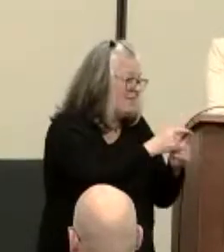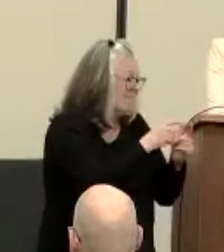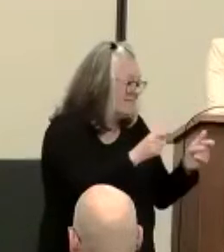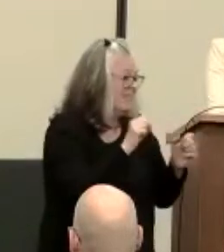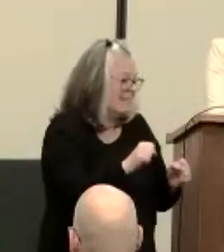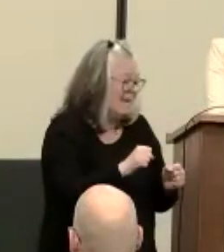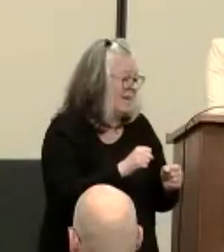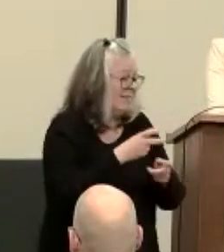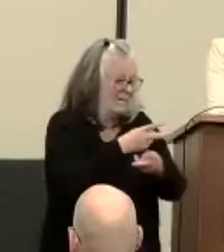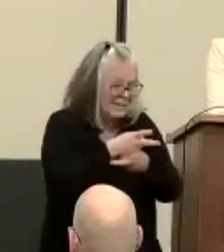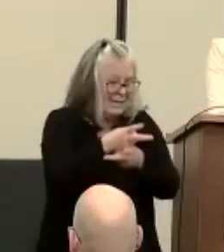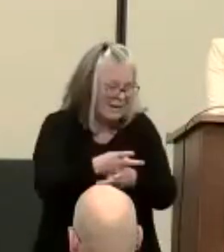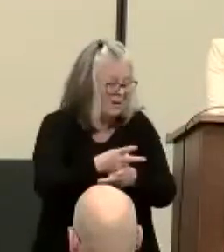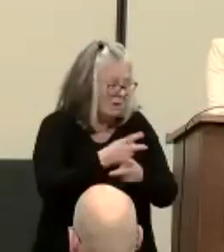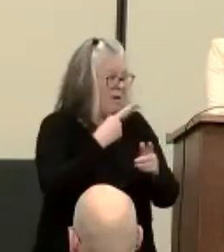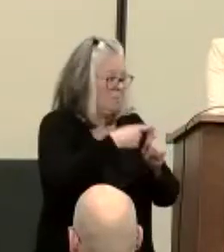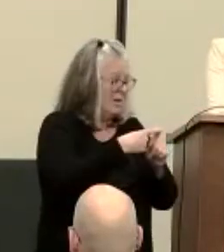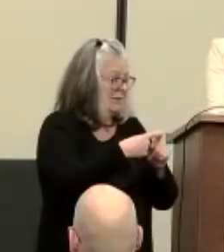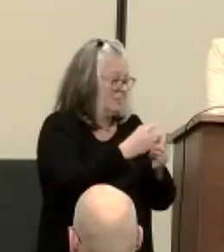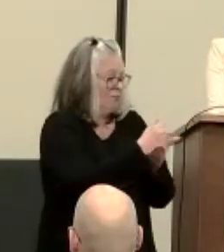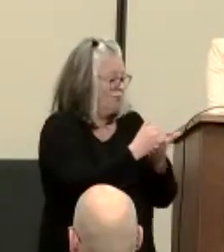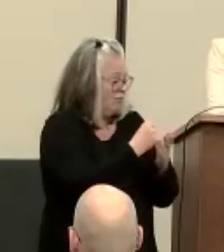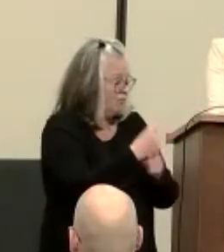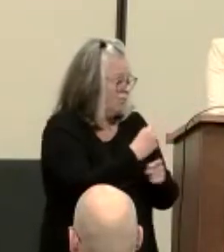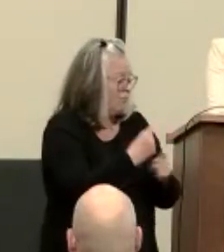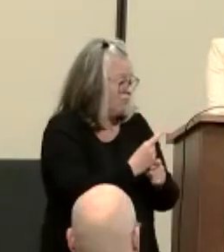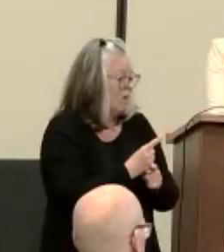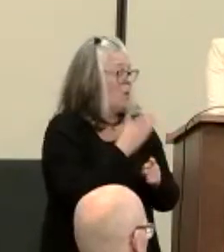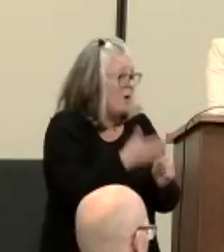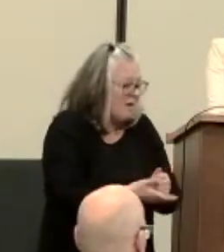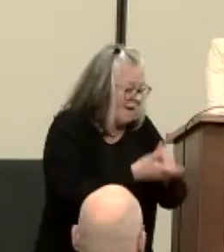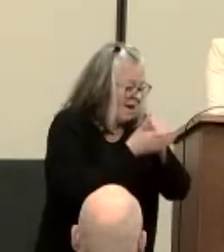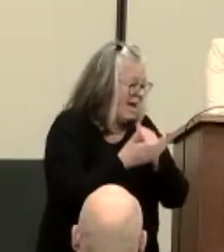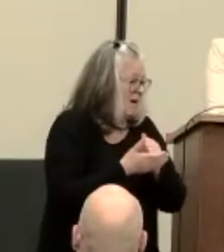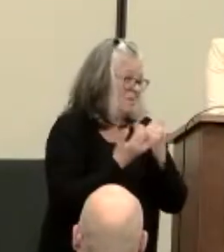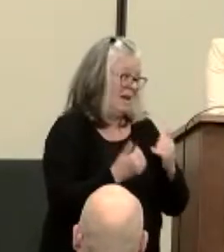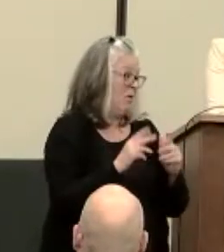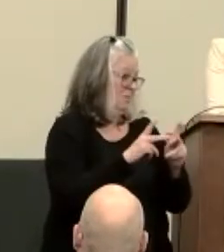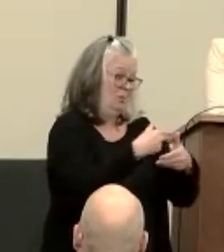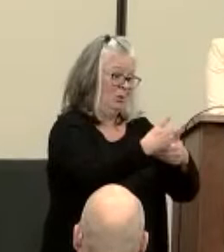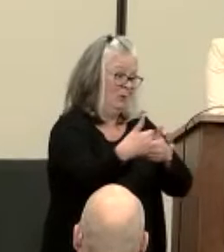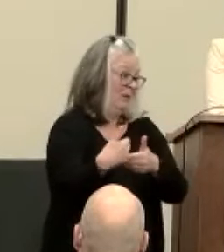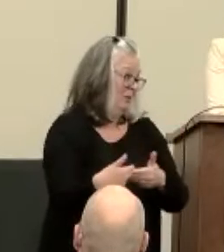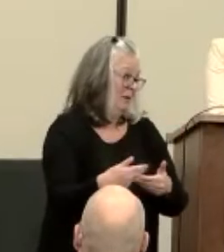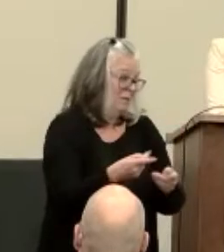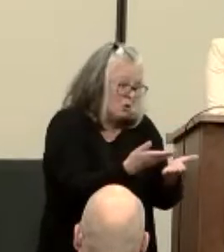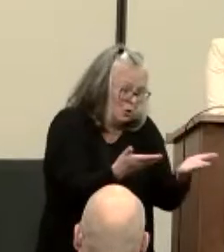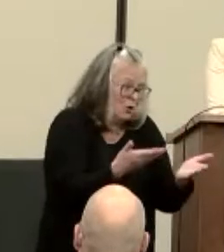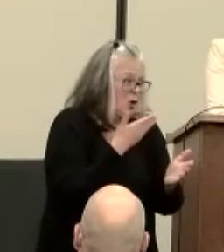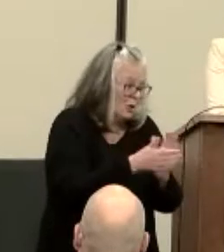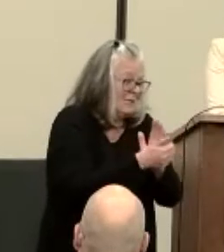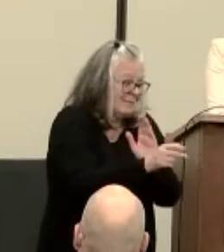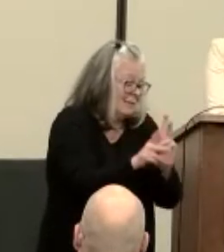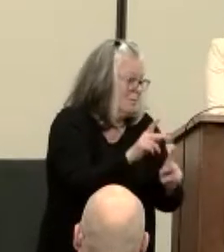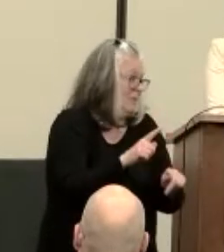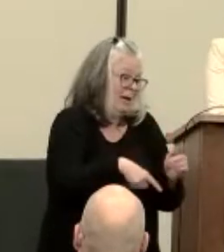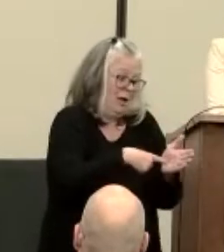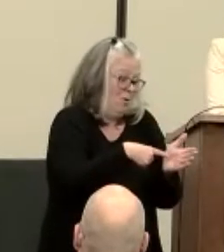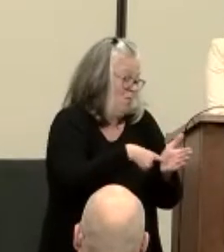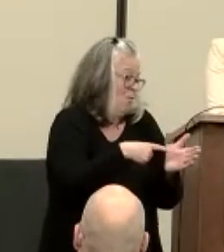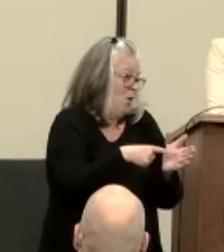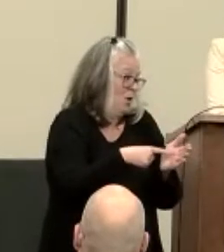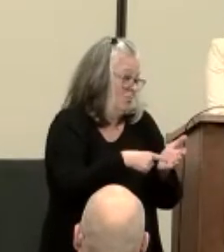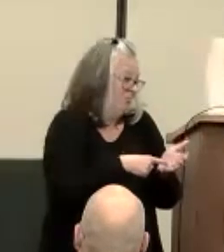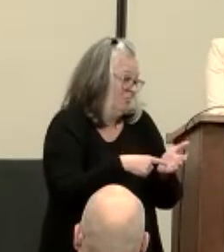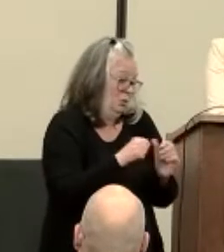care of people, that'll be what makes the difference, because we're losing good people from the system because they simply can't afford to pay their bills, even